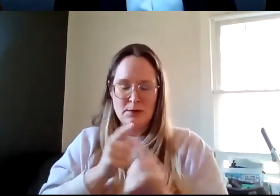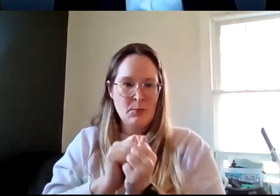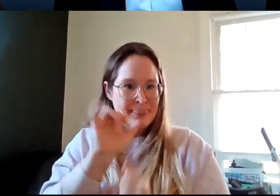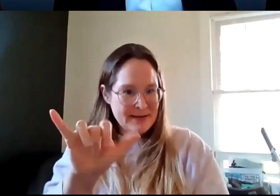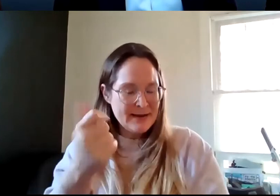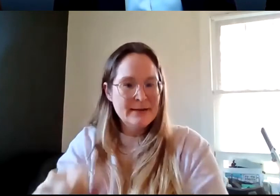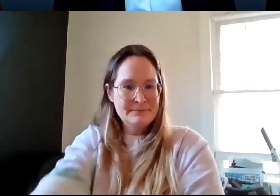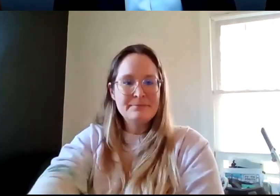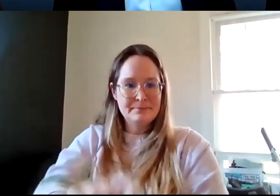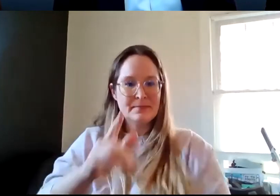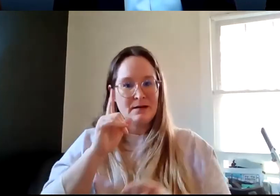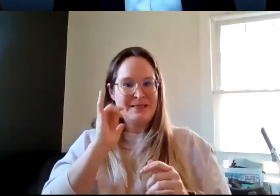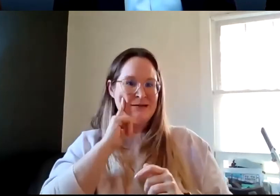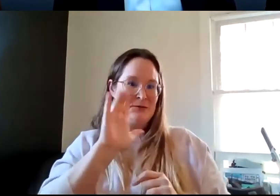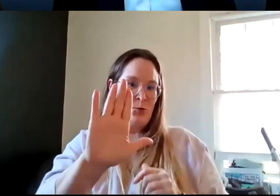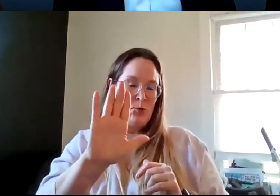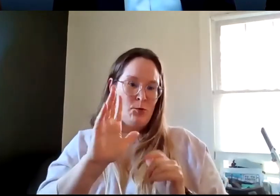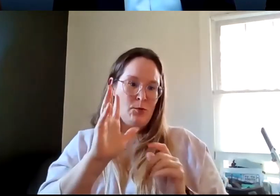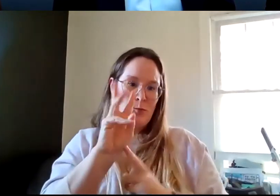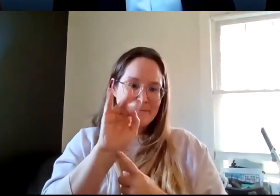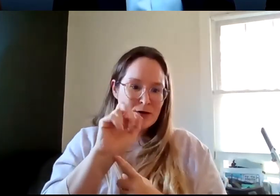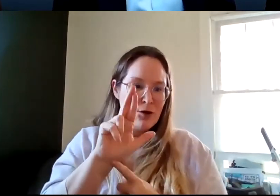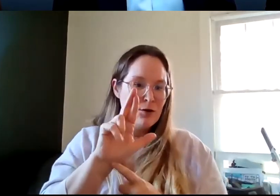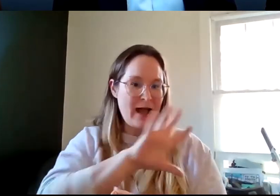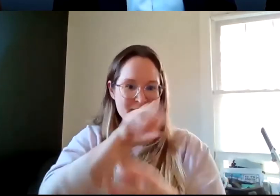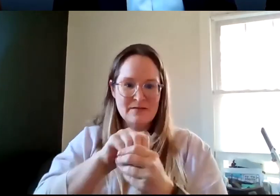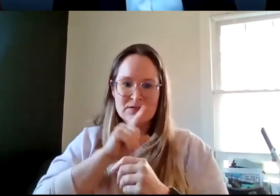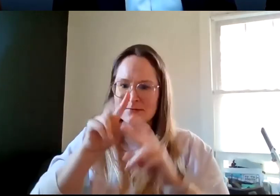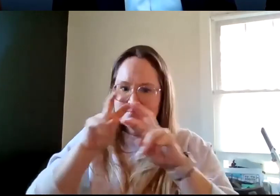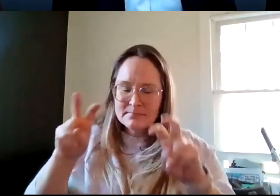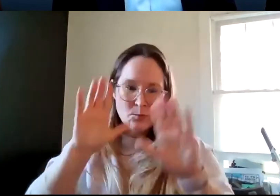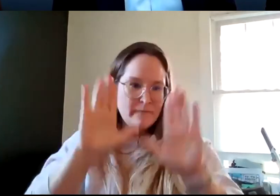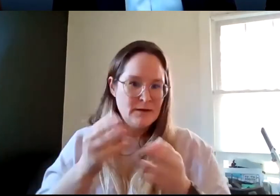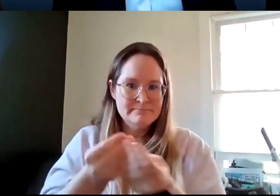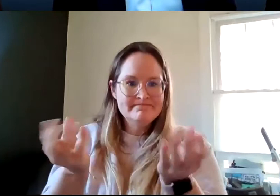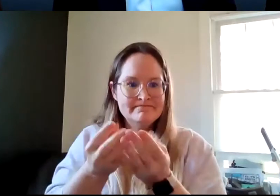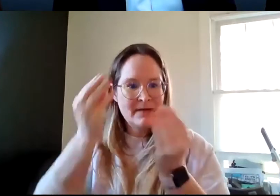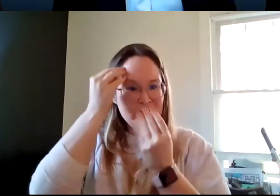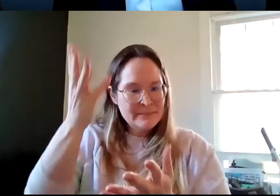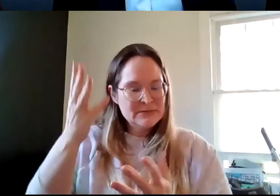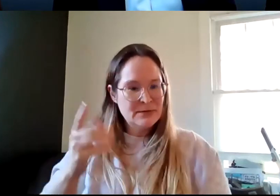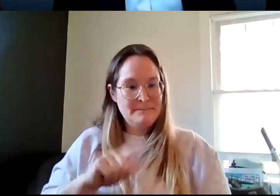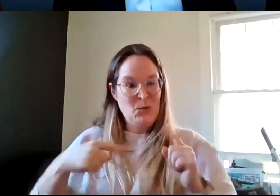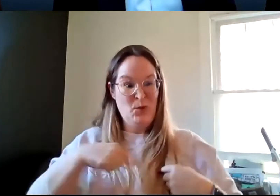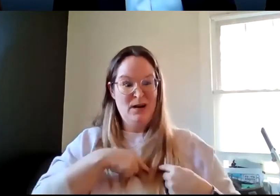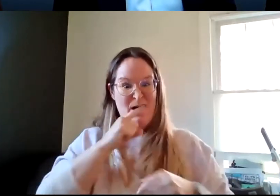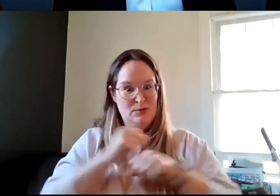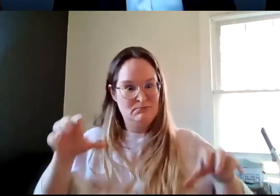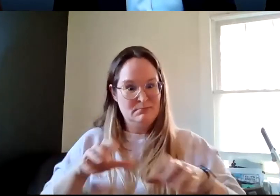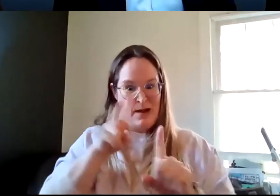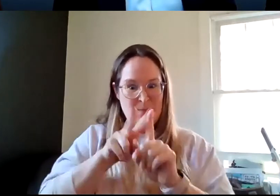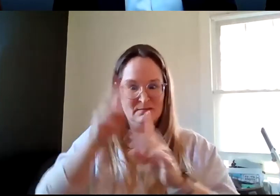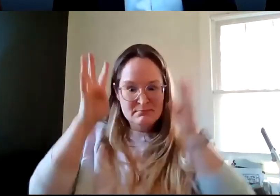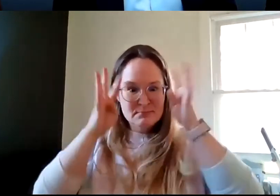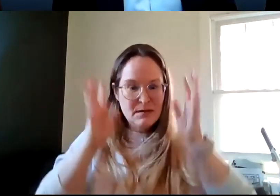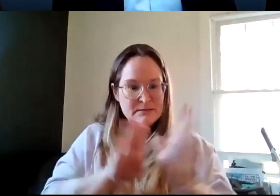that kind of service. I know that people are really struggling with that to find that. You know, the webinar and stuff, it was very wonderful about the information we're giving